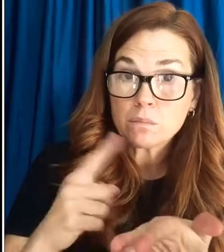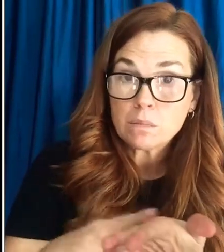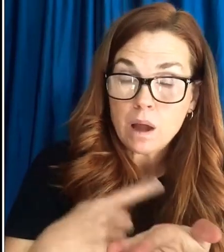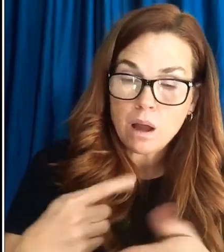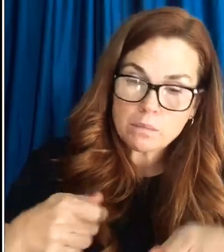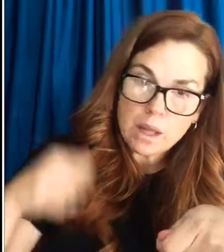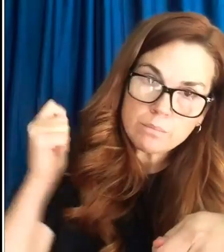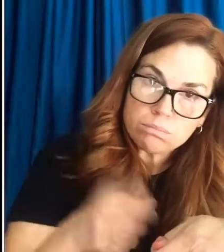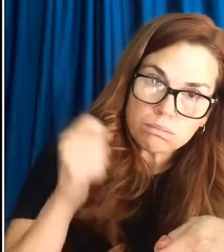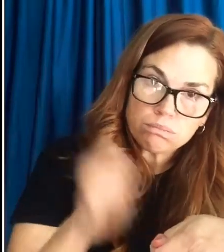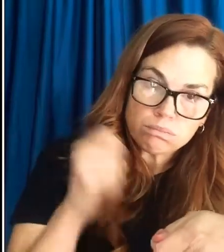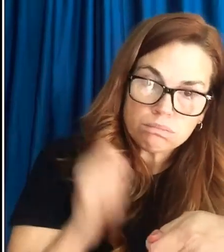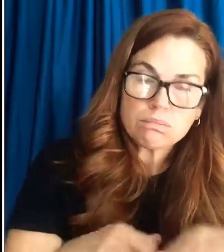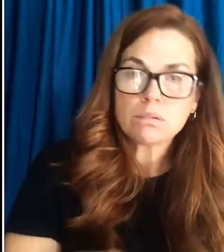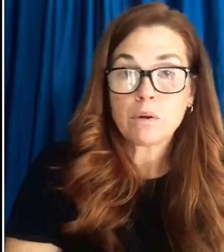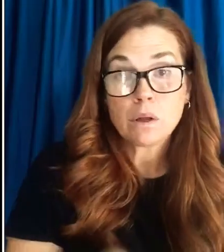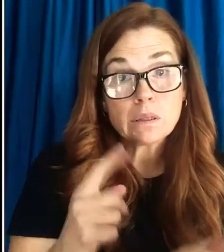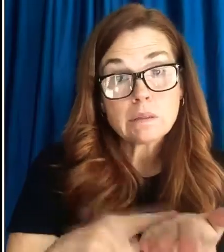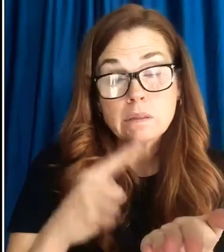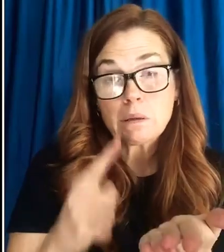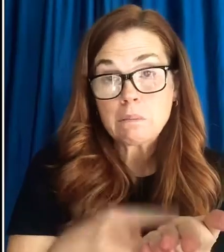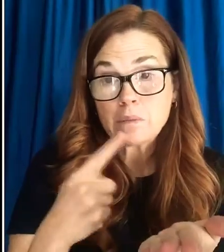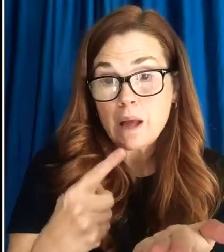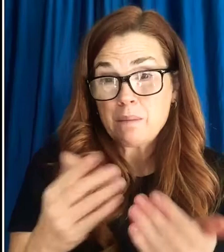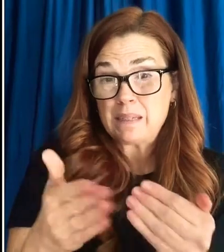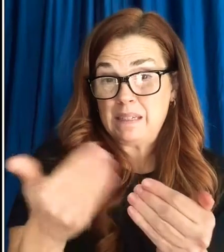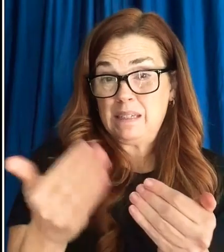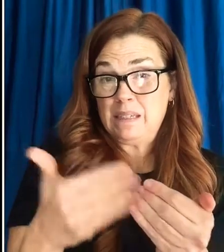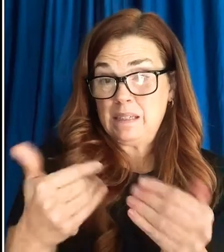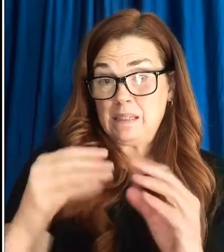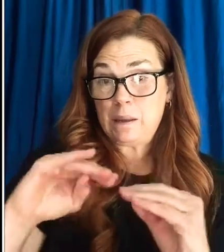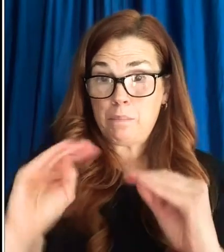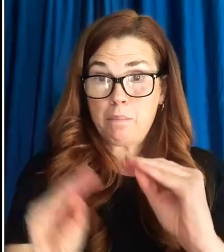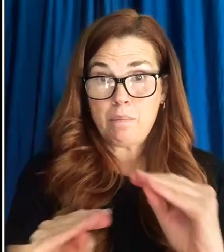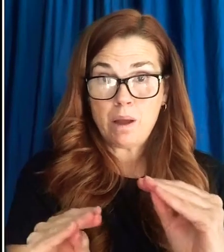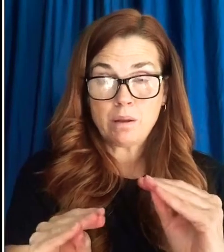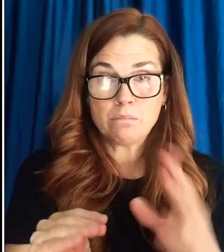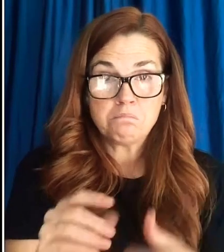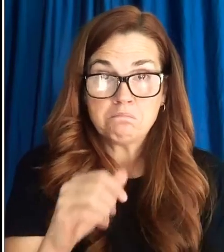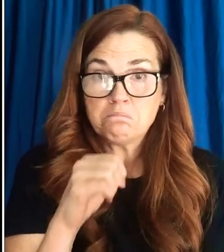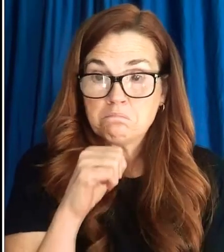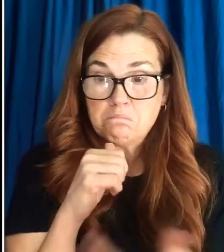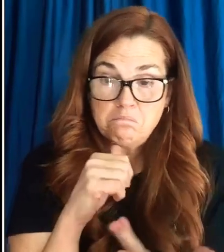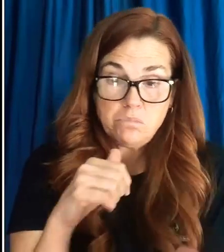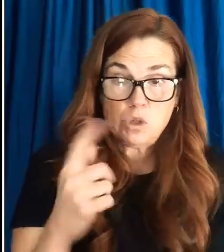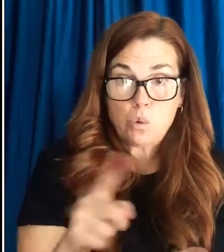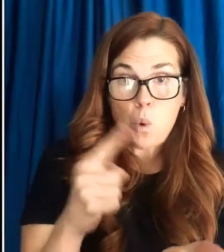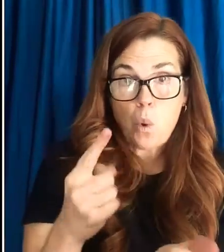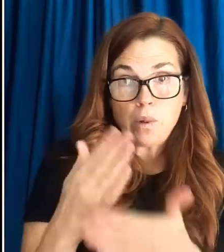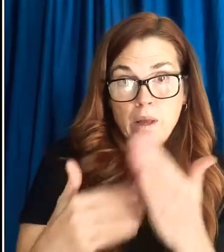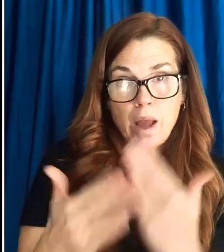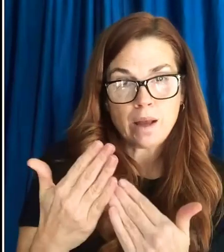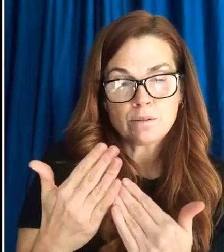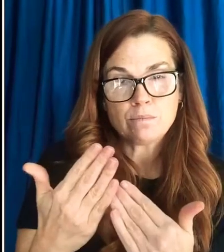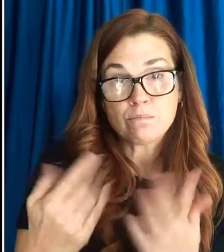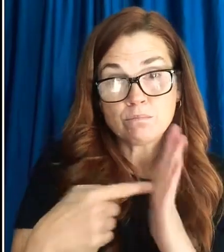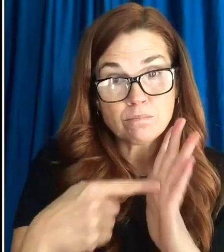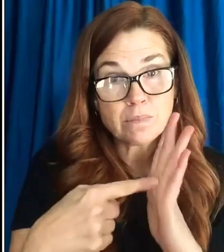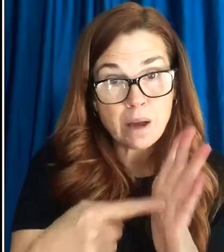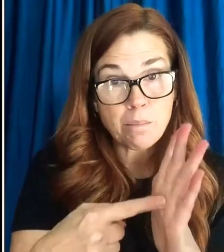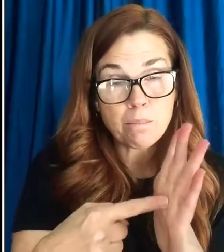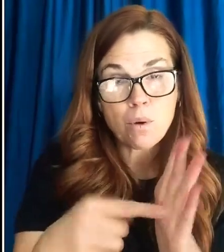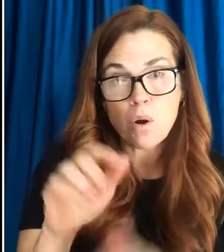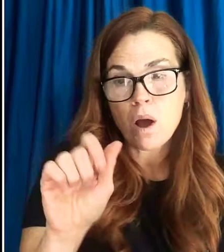shaped using lots of force, like with a hammer. And sometimes they are so malleable, they can be shaped using just your